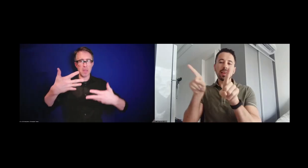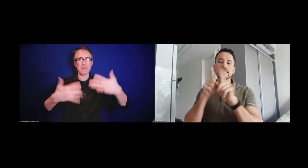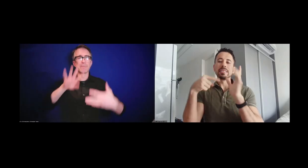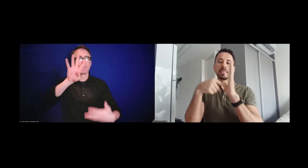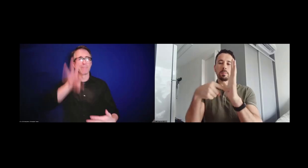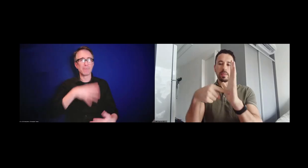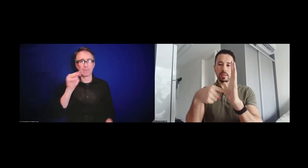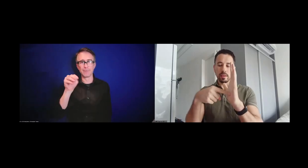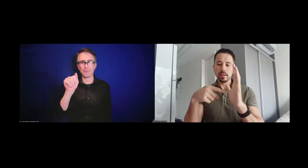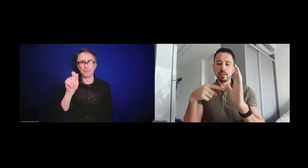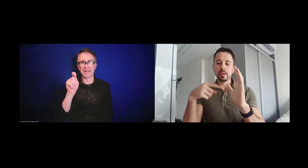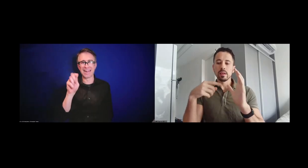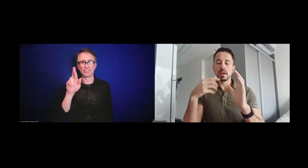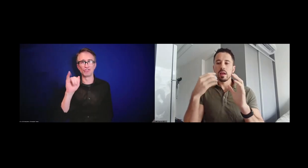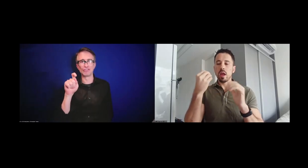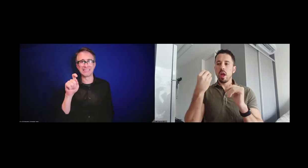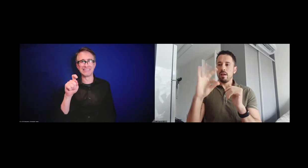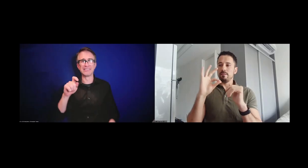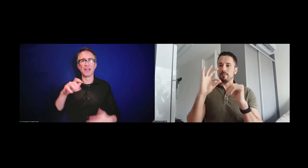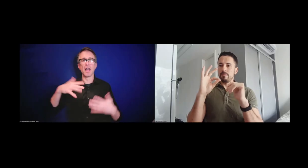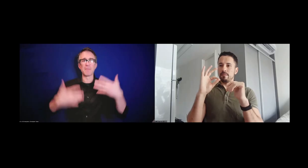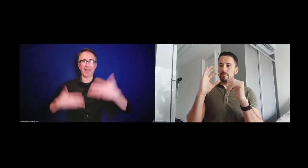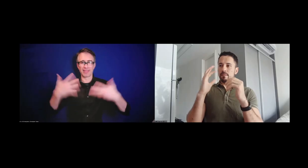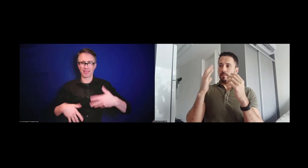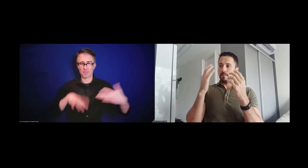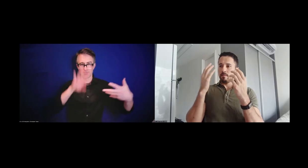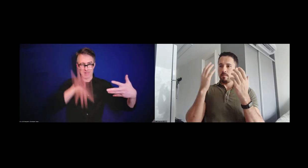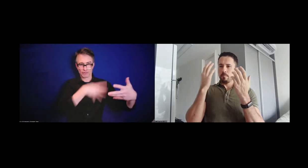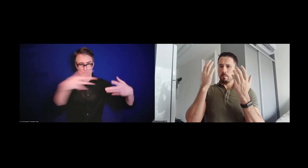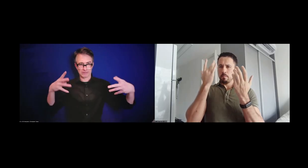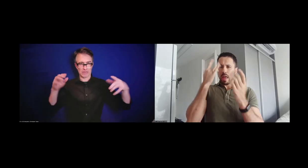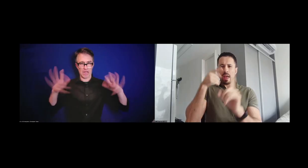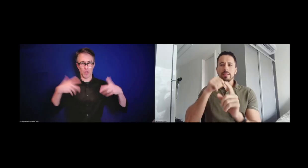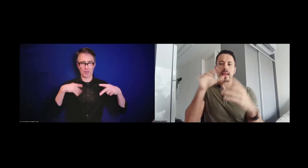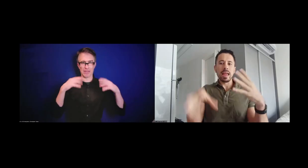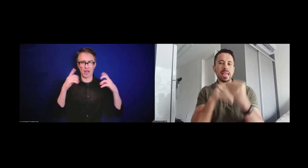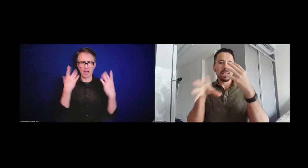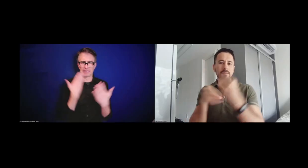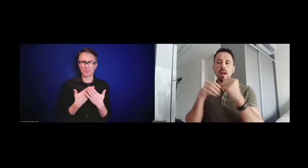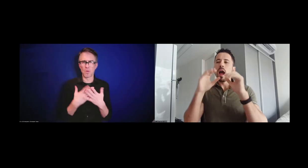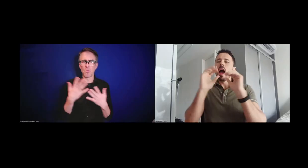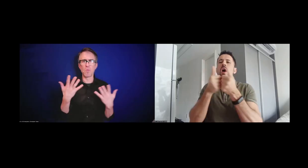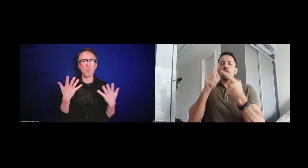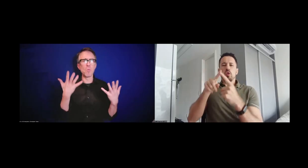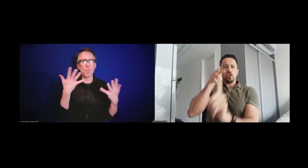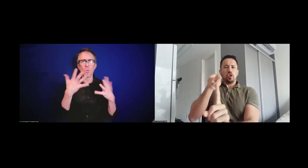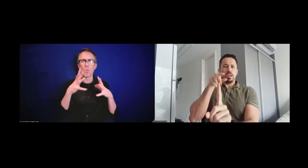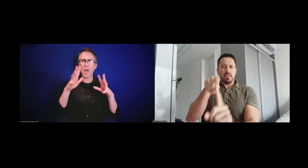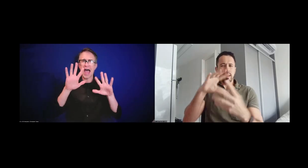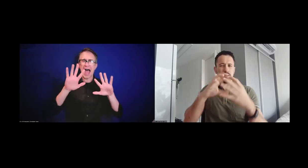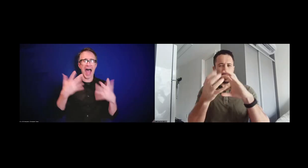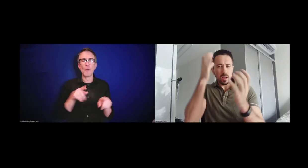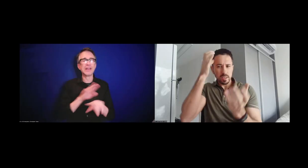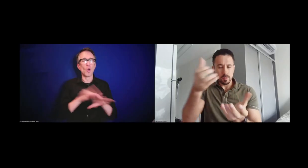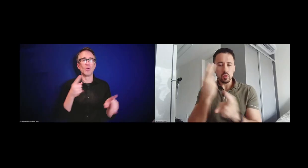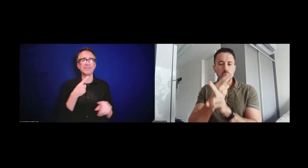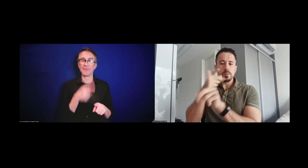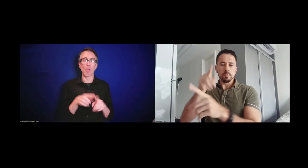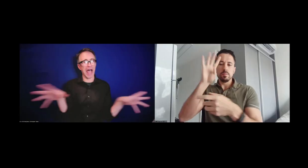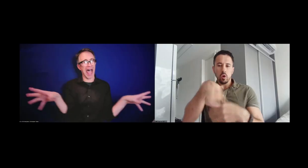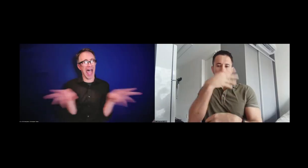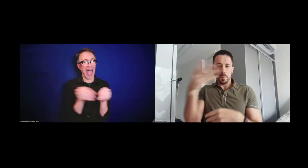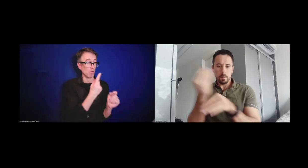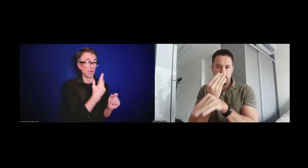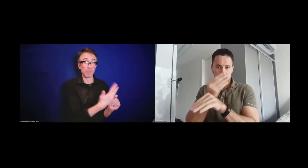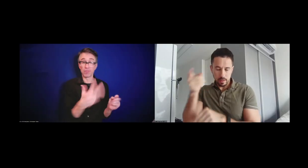So we use something called matrix math to kind of show the visual representation of this data, how it's not